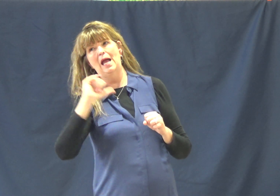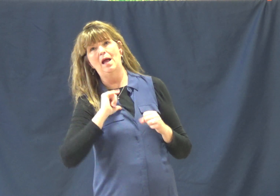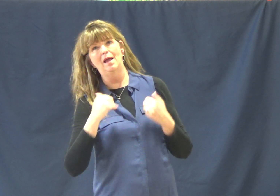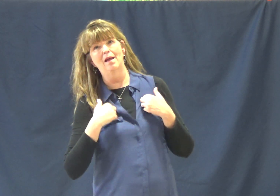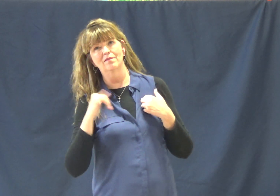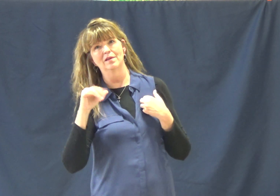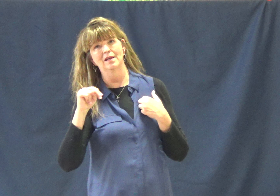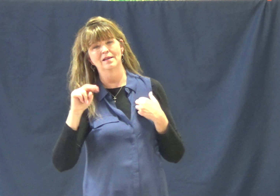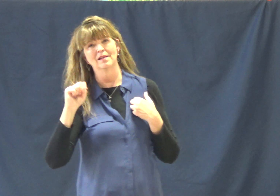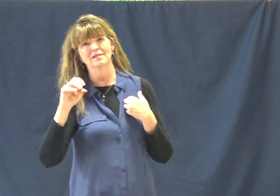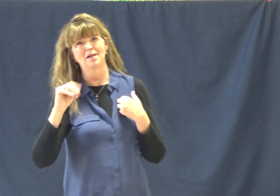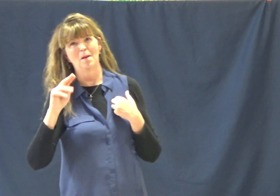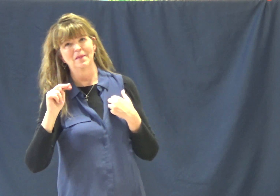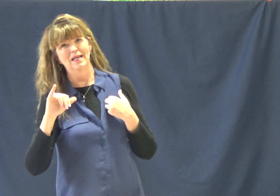having insomnia,